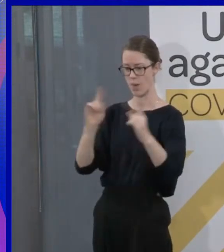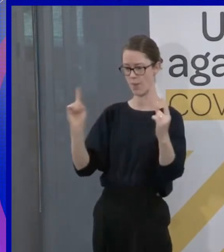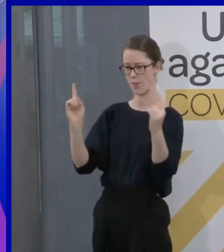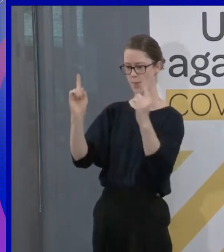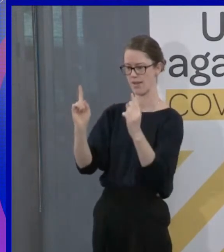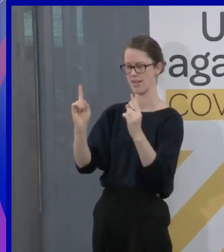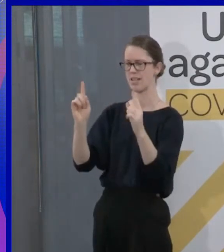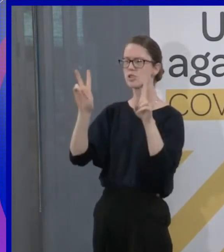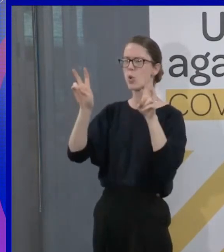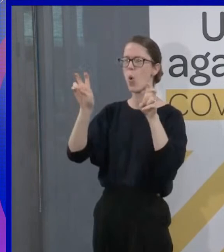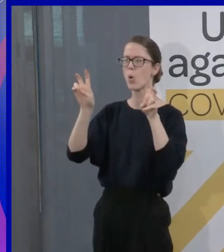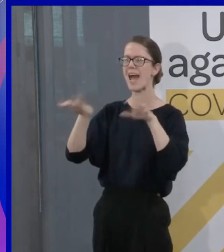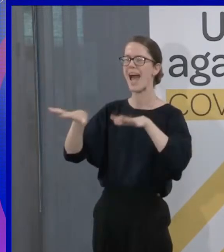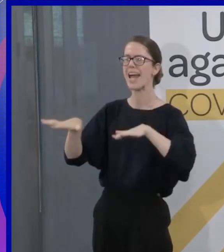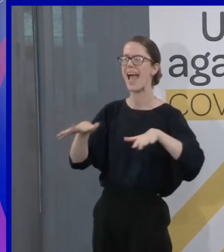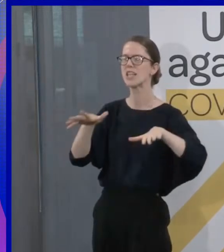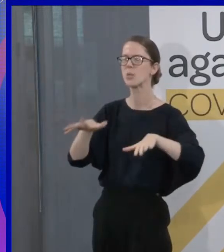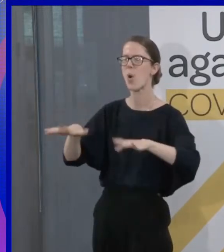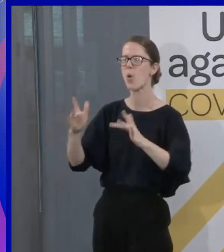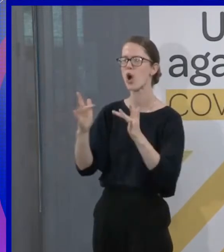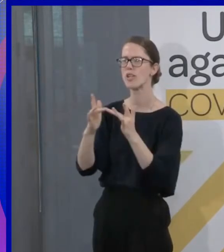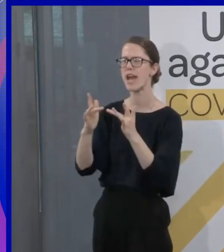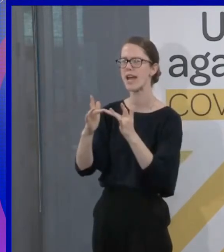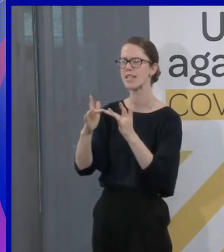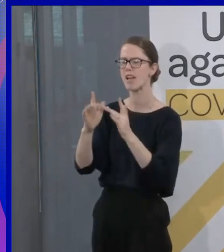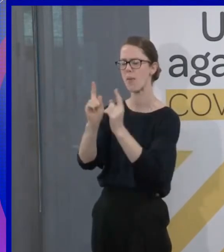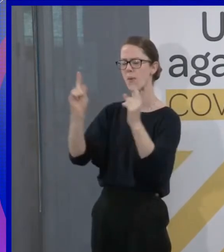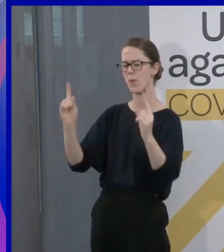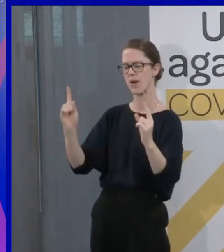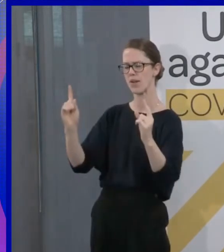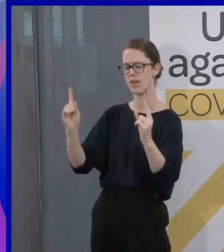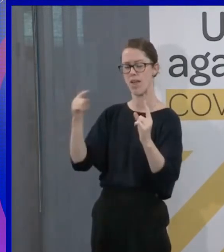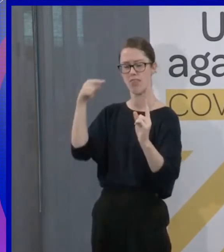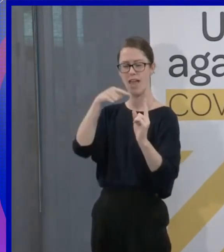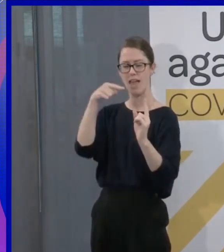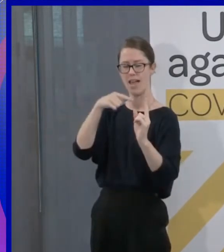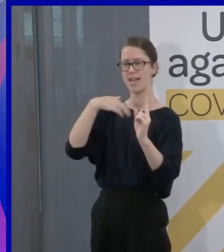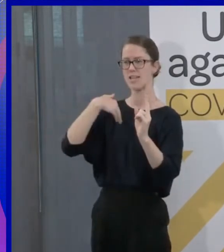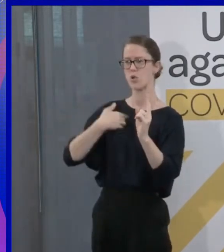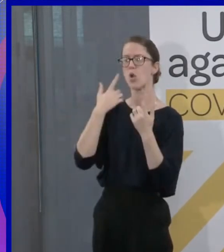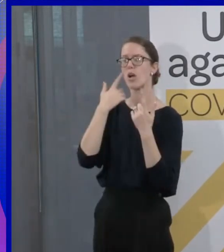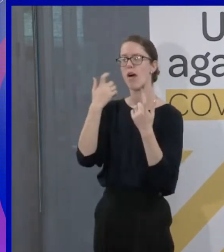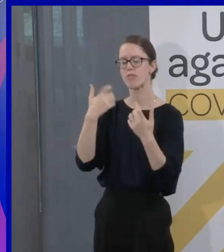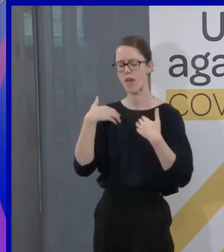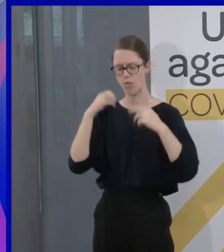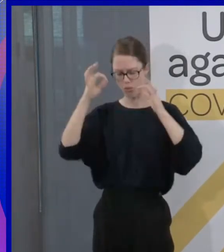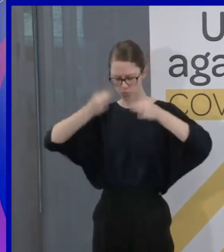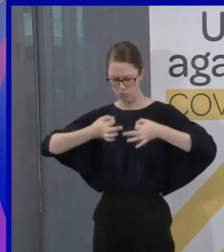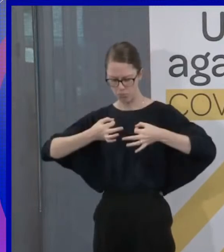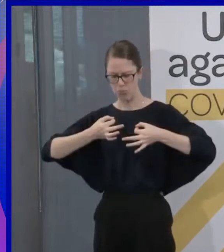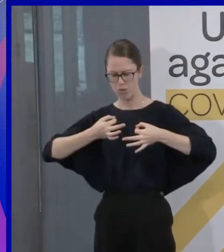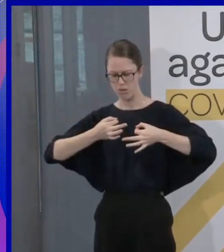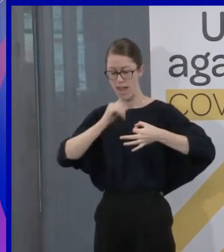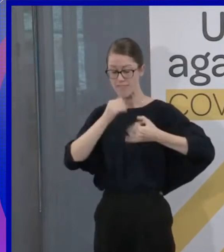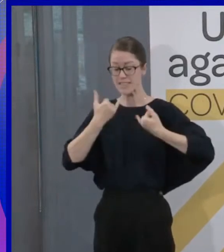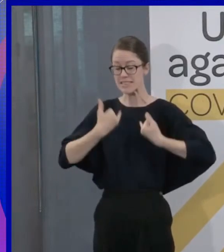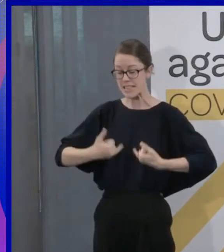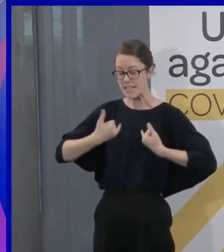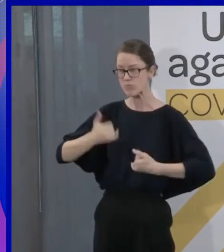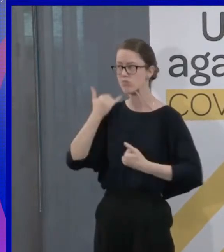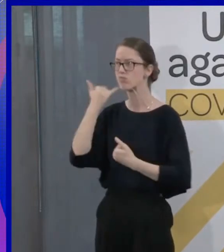simply casual contacts, and all they need to do at this point is to monitor their health and get advice from GP or